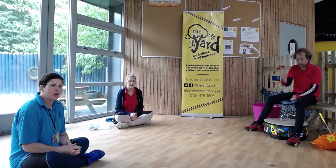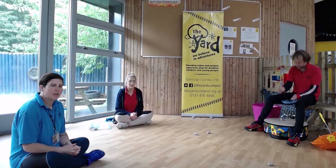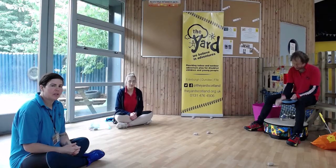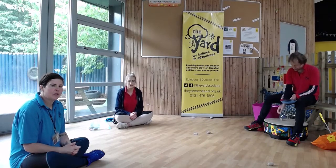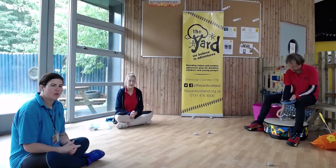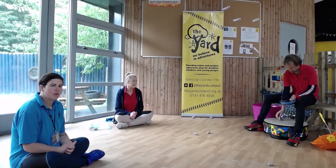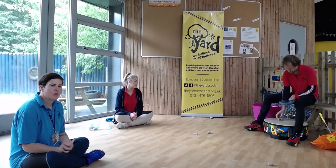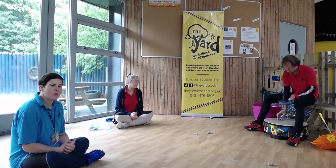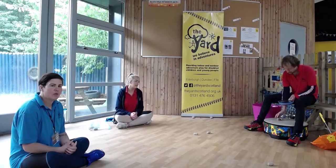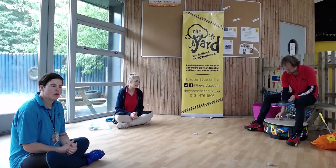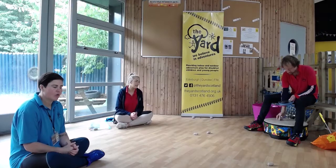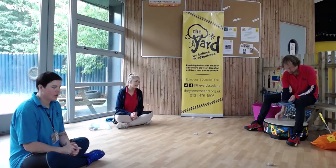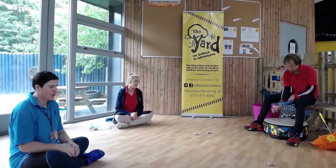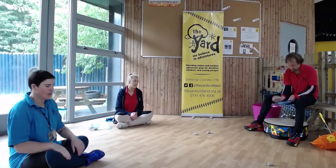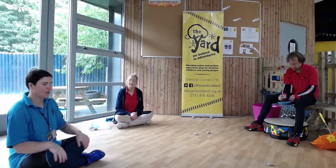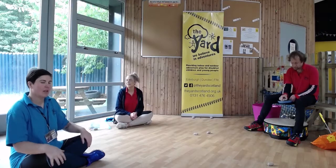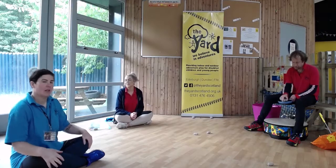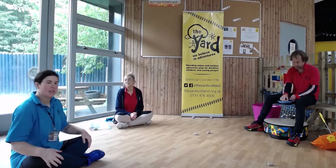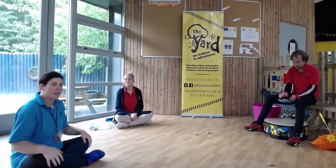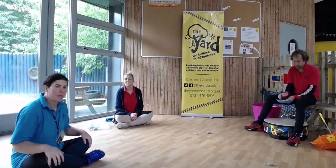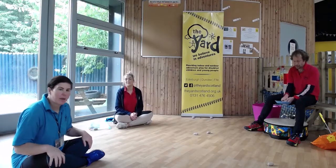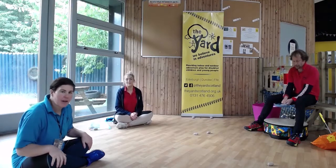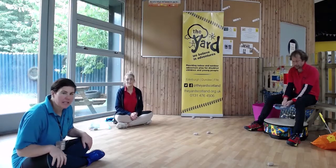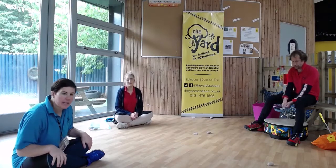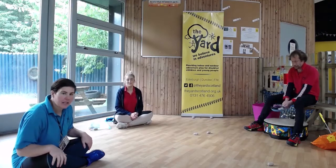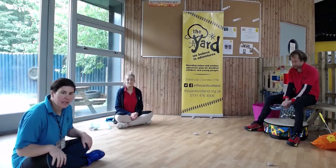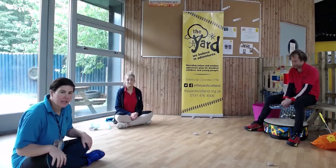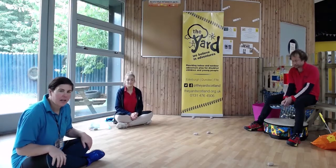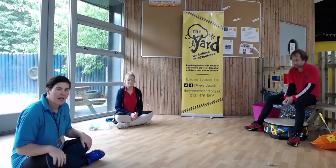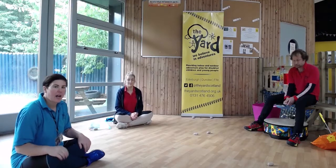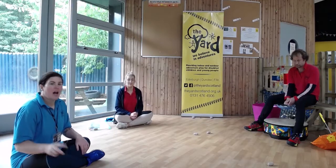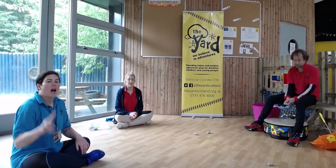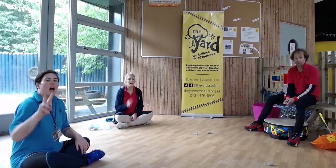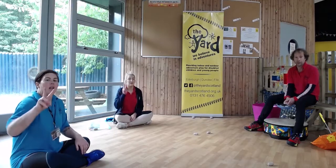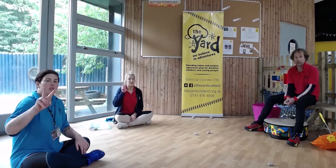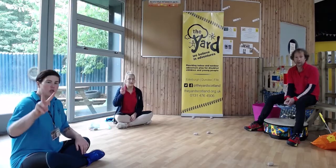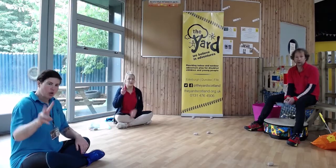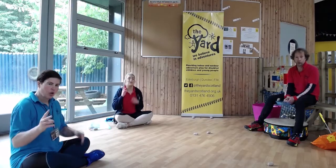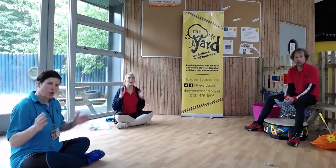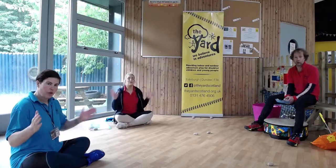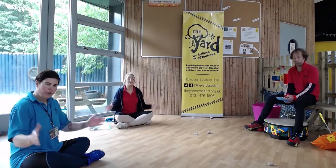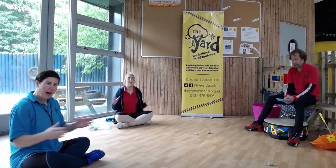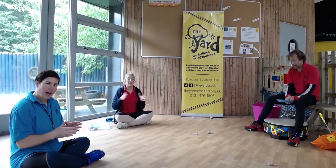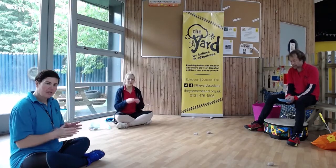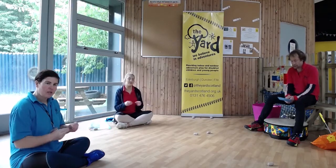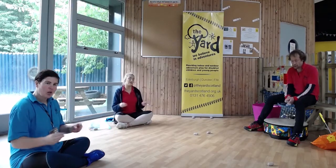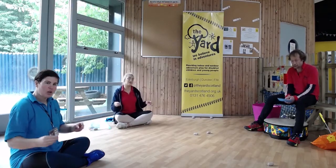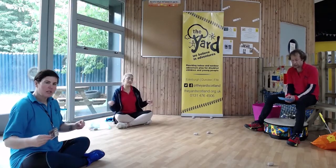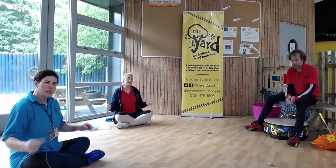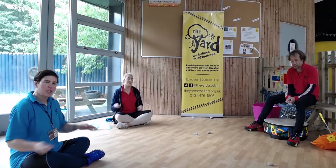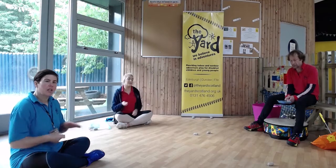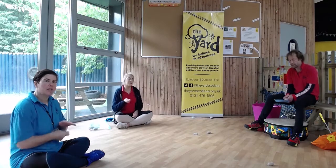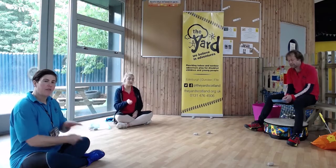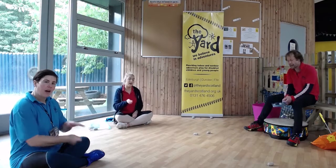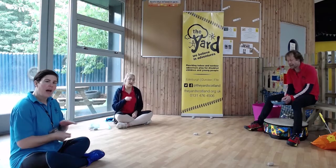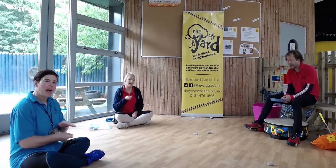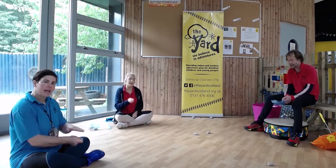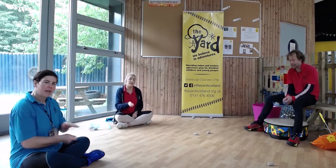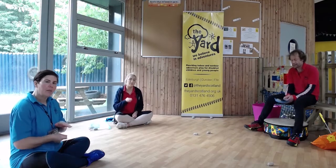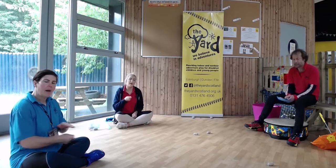Two fat sausages. Is everybody ready? Two fat sausages by the